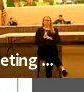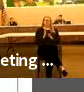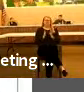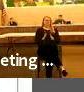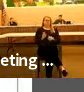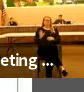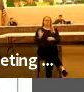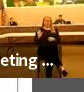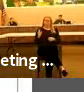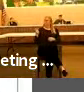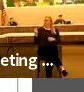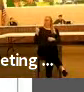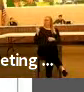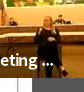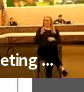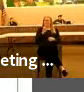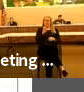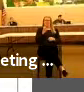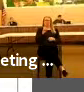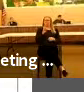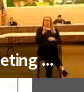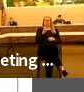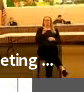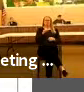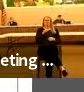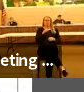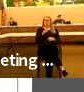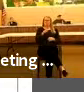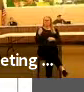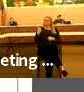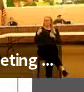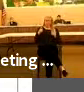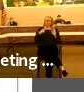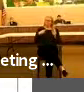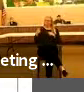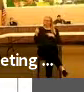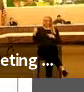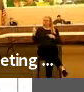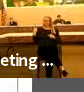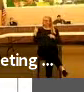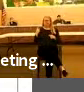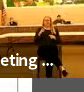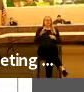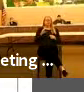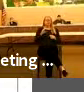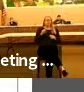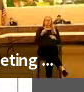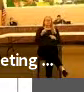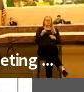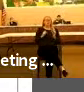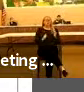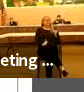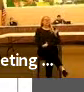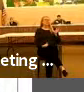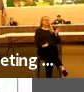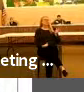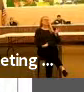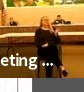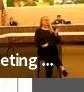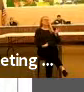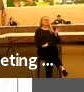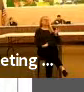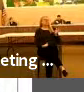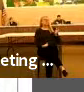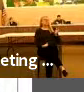our email conversation today. If there's, again, this isn't necessarily have to do with